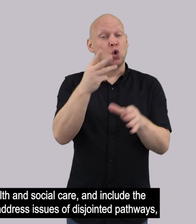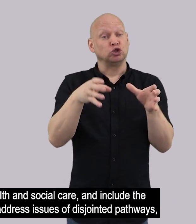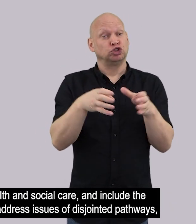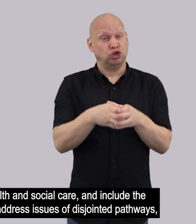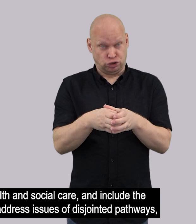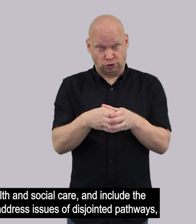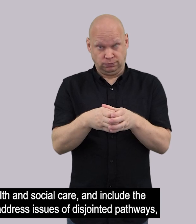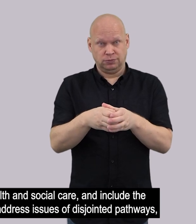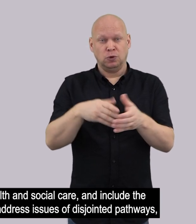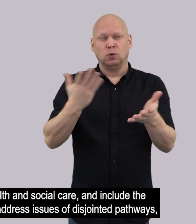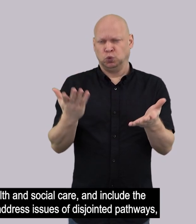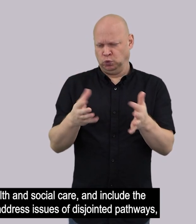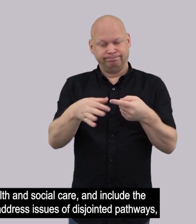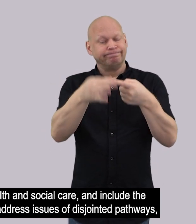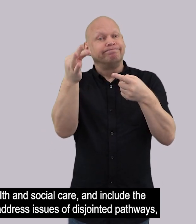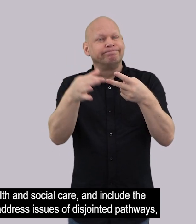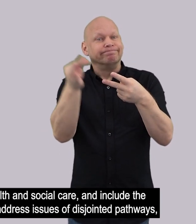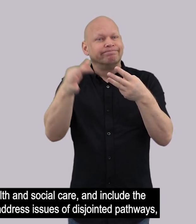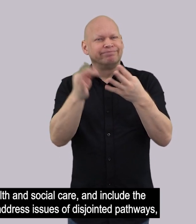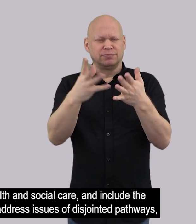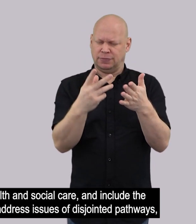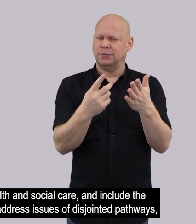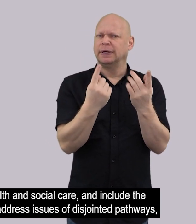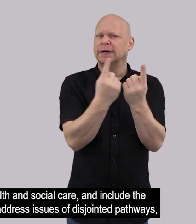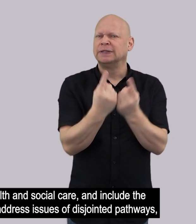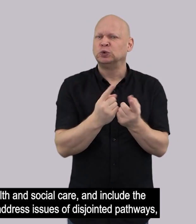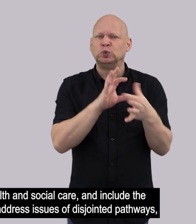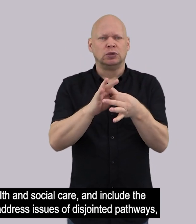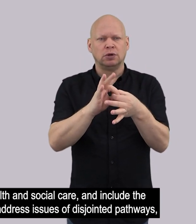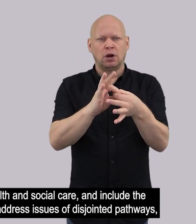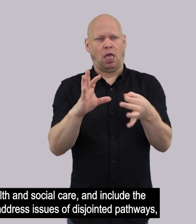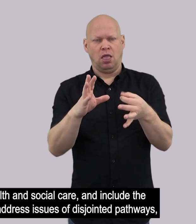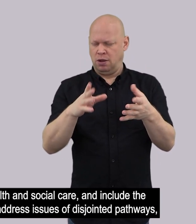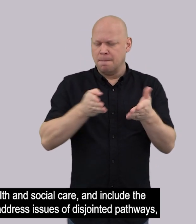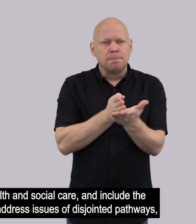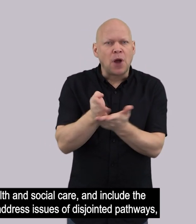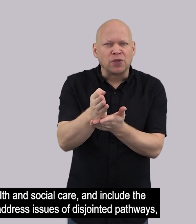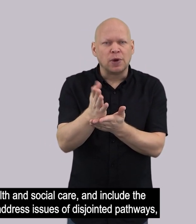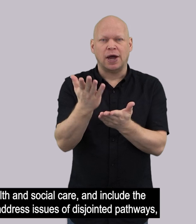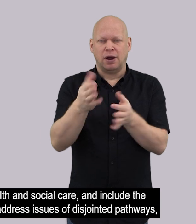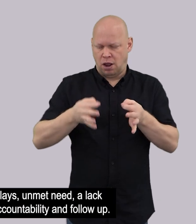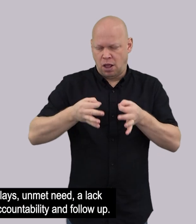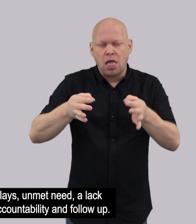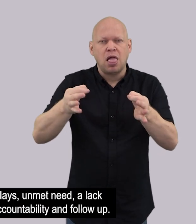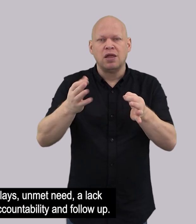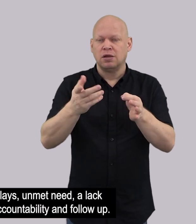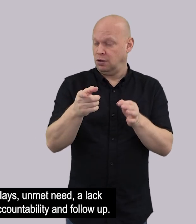care, and include the third sector, to address issues of disjointed pathways, delays, unmet need, a lack